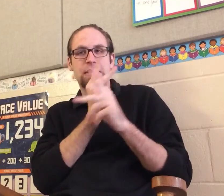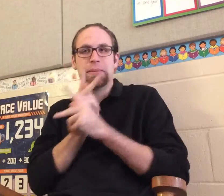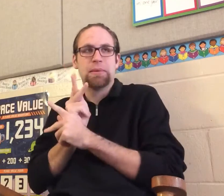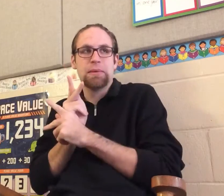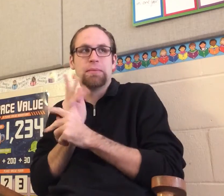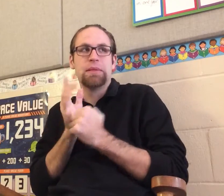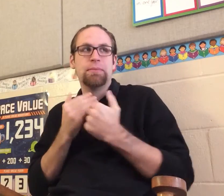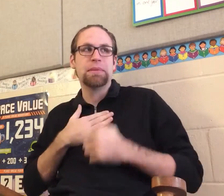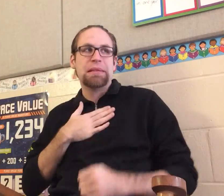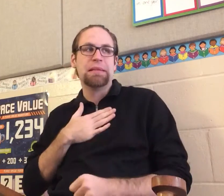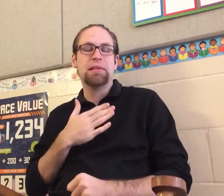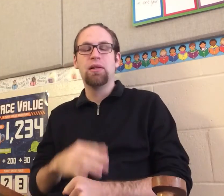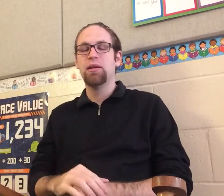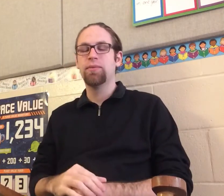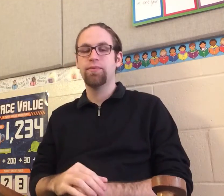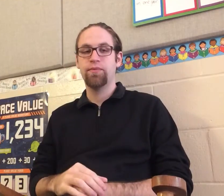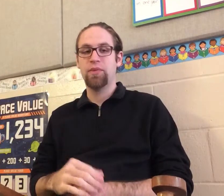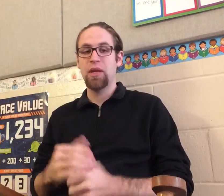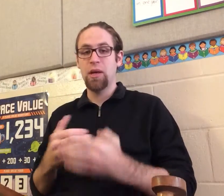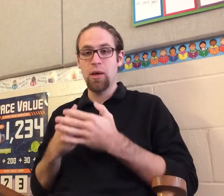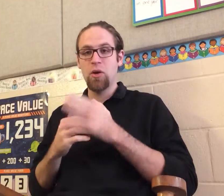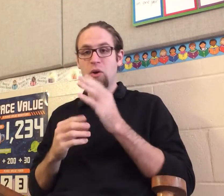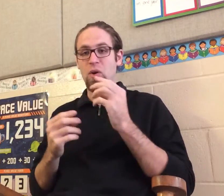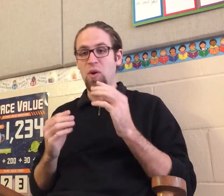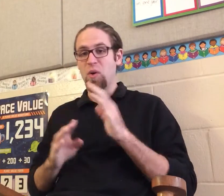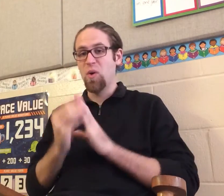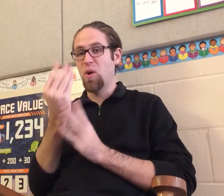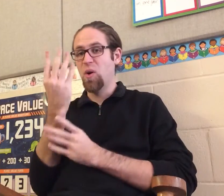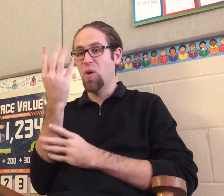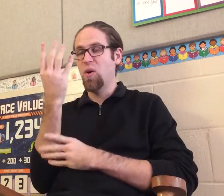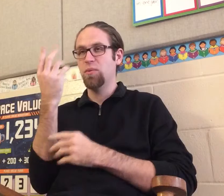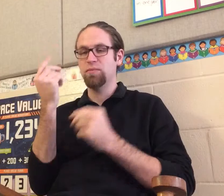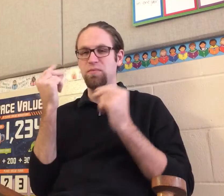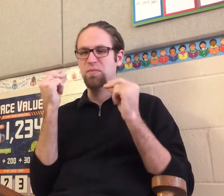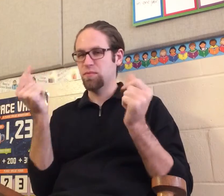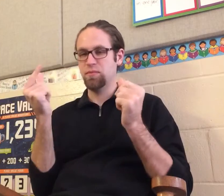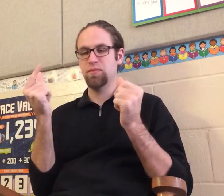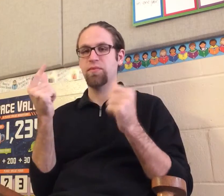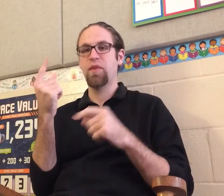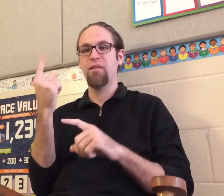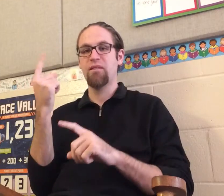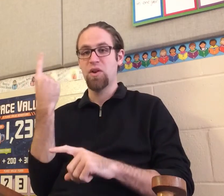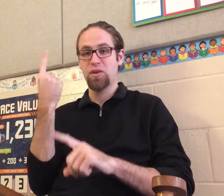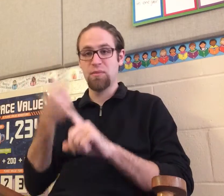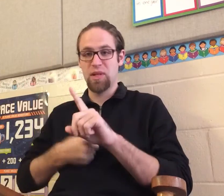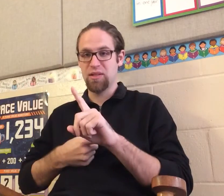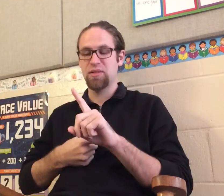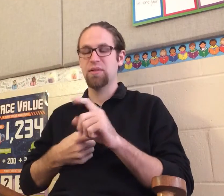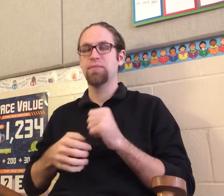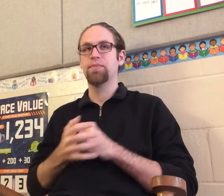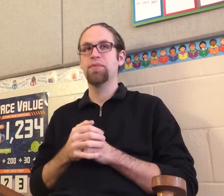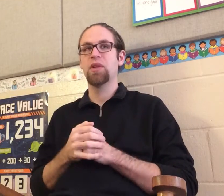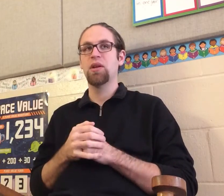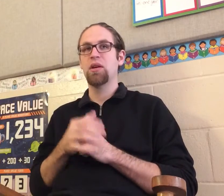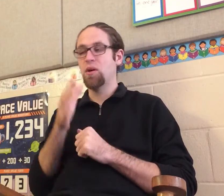Chicks grow quickly in the first months of their lives. When a female is about 6 months old, she will start to lay